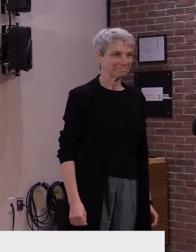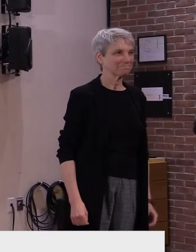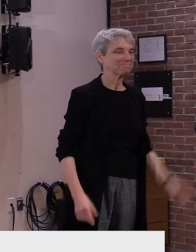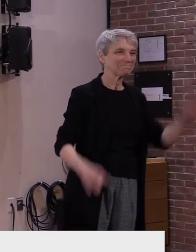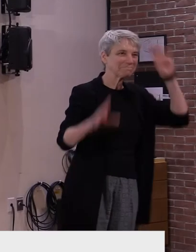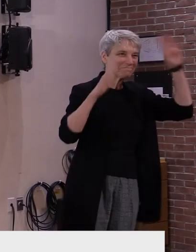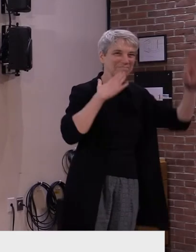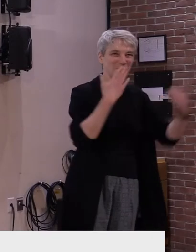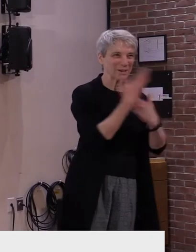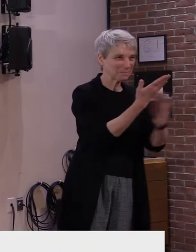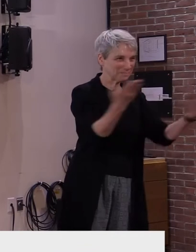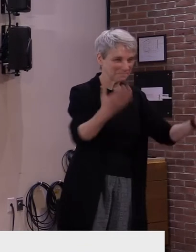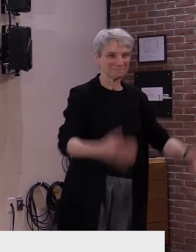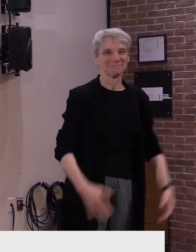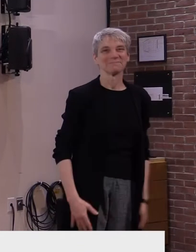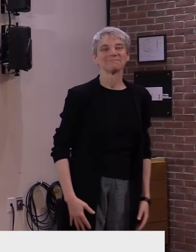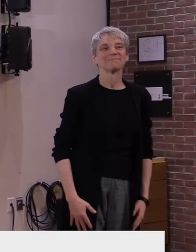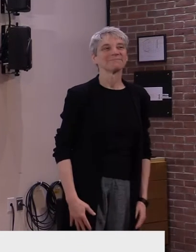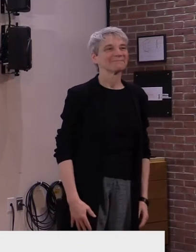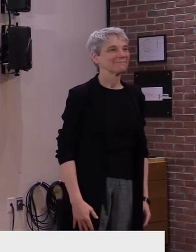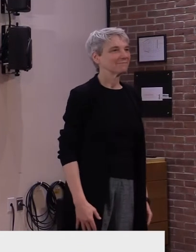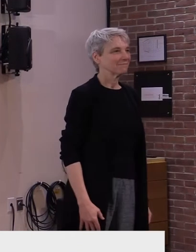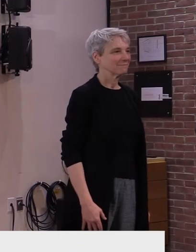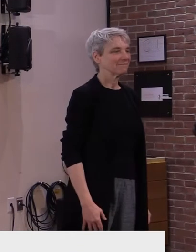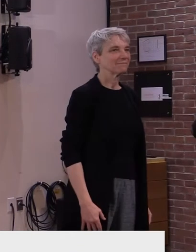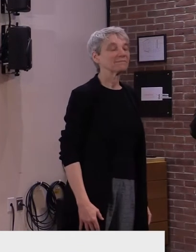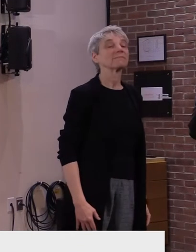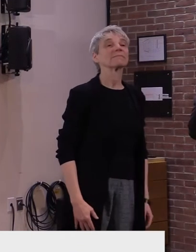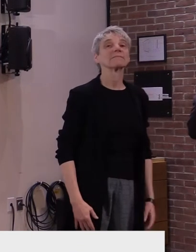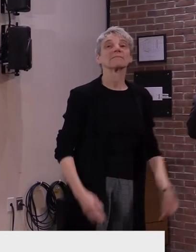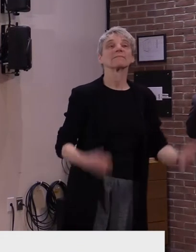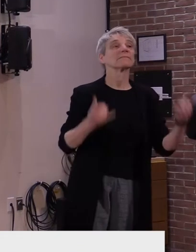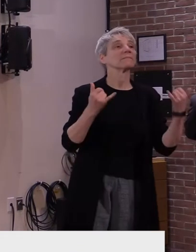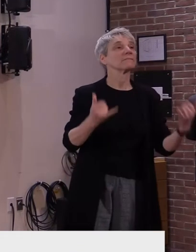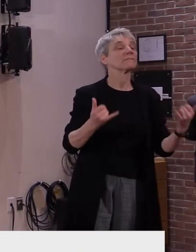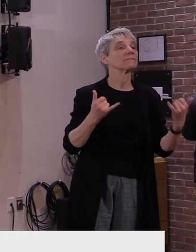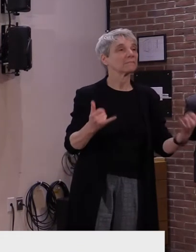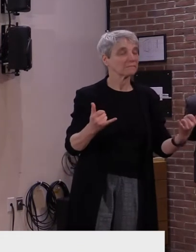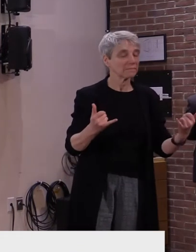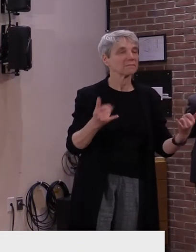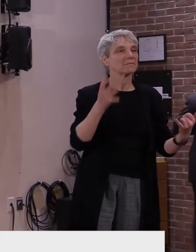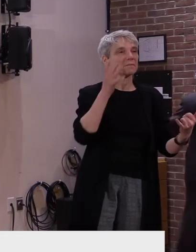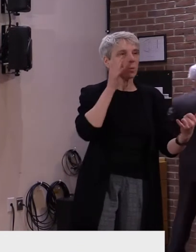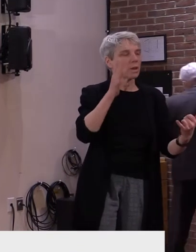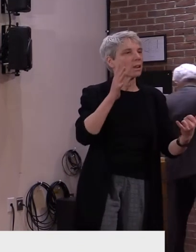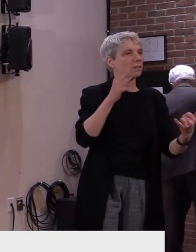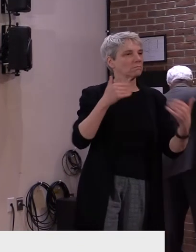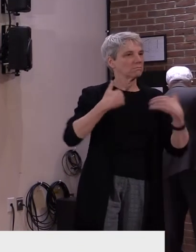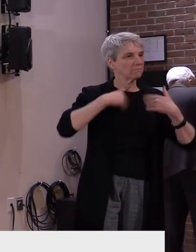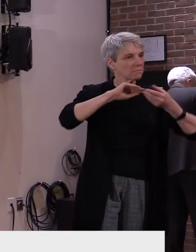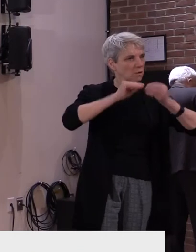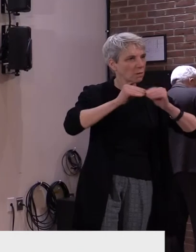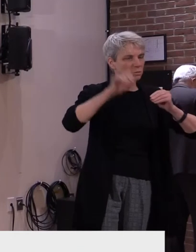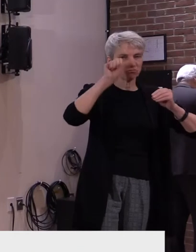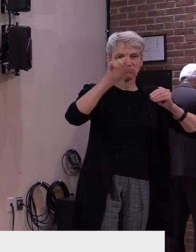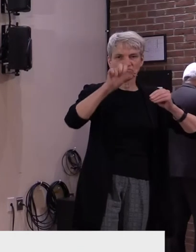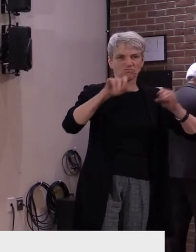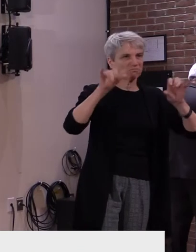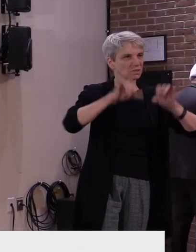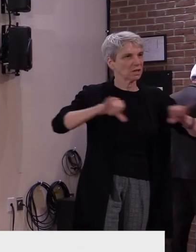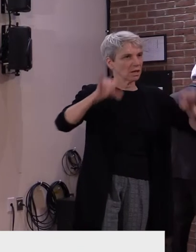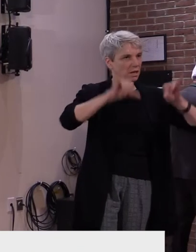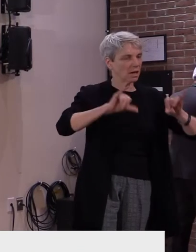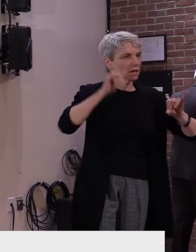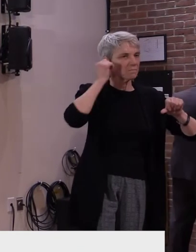good morning everyone today we'll be giving our weekly modeling update which will show we're